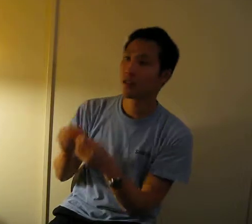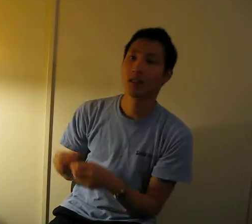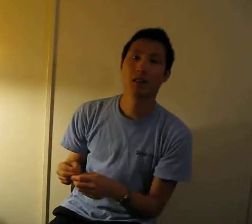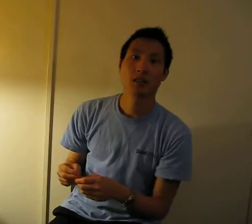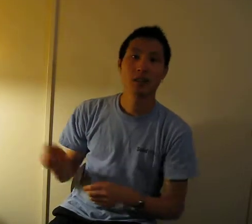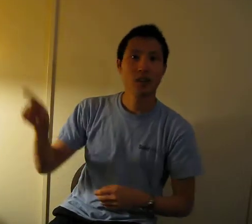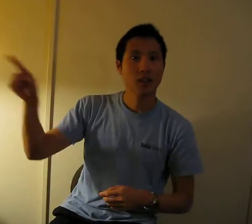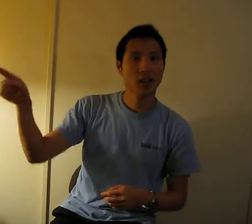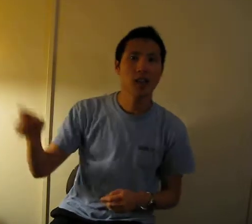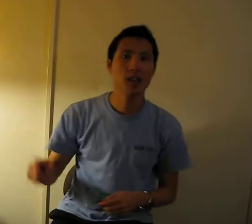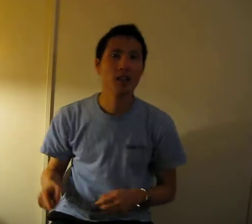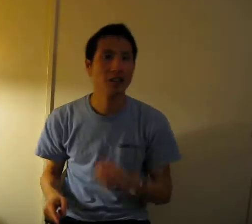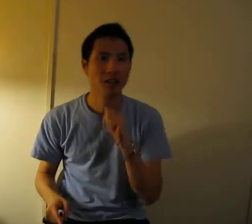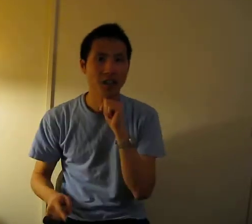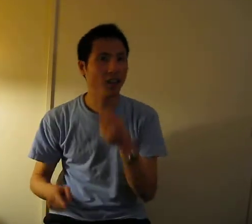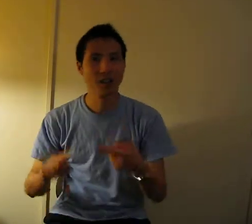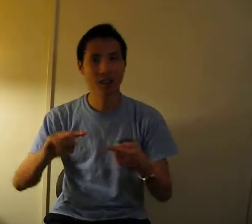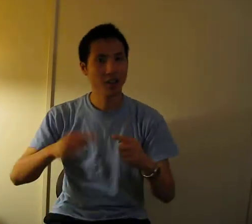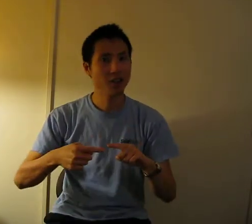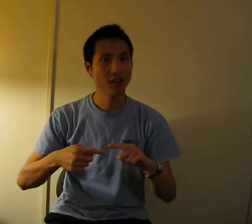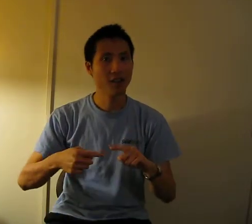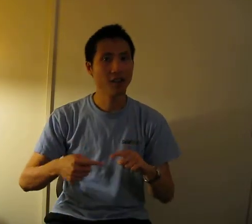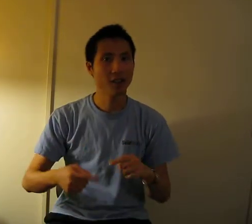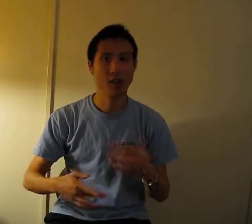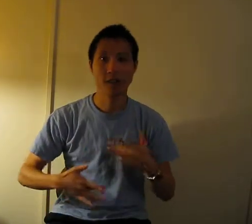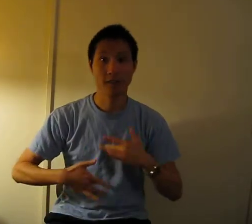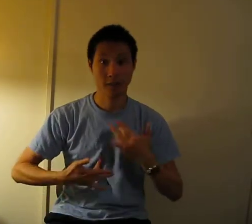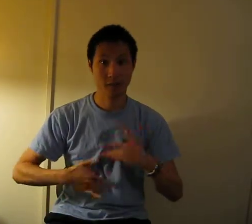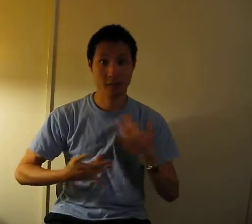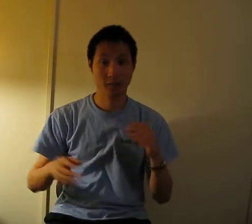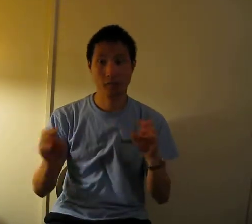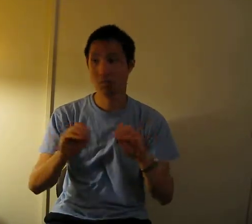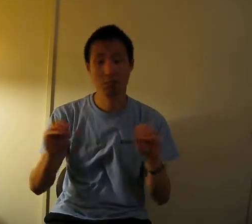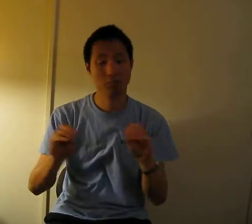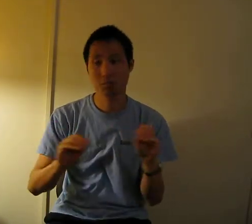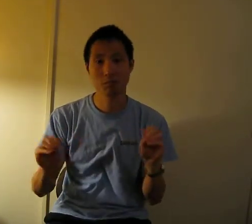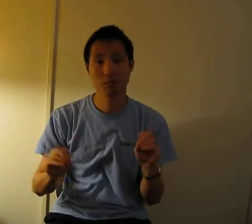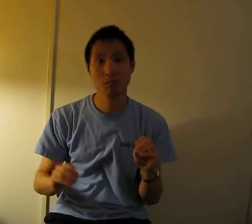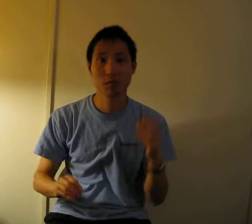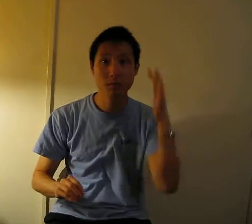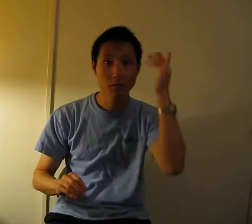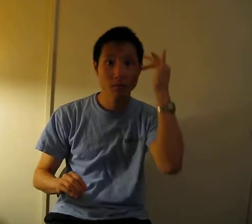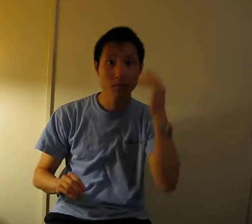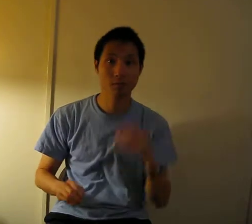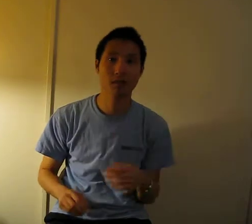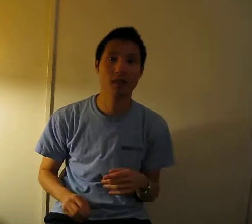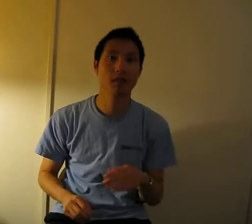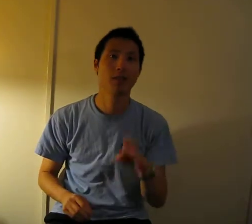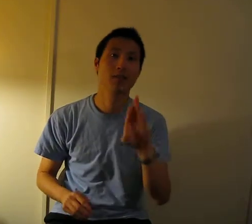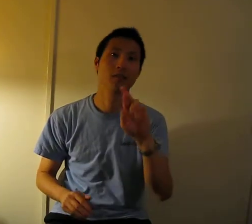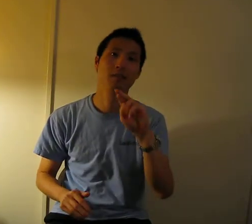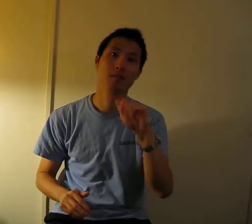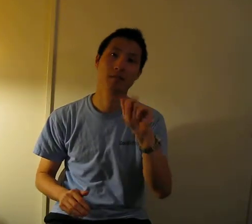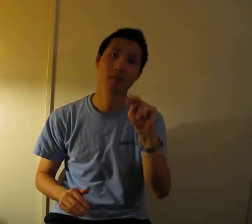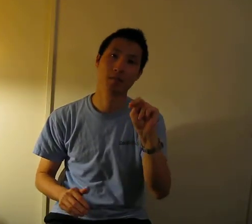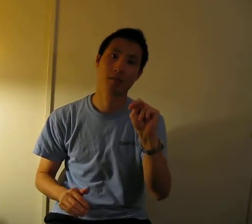Well, the guy didn't hurt. He didn't feel anything. Why is that? Well, because the